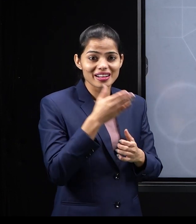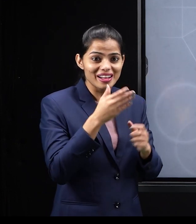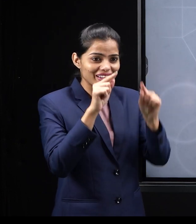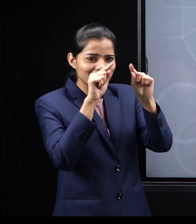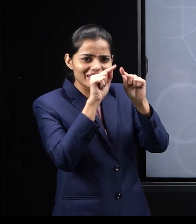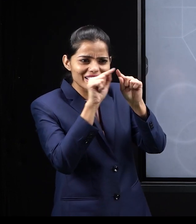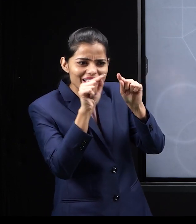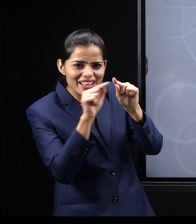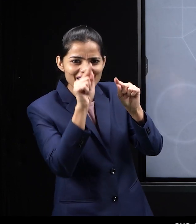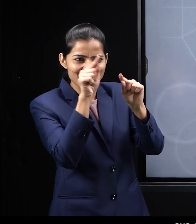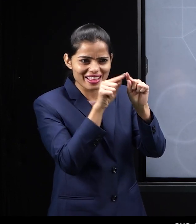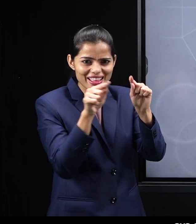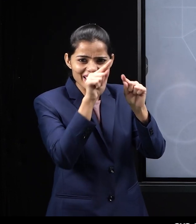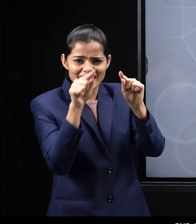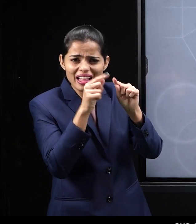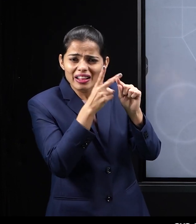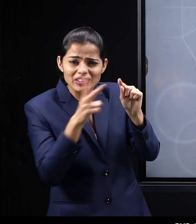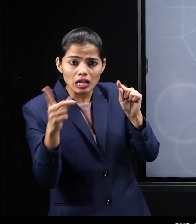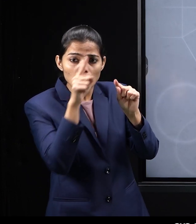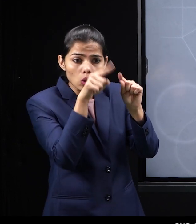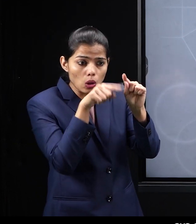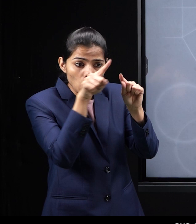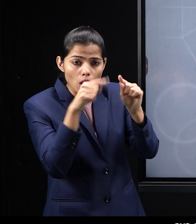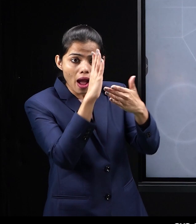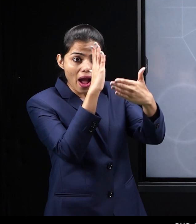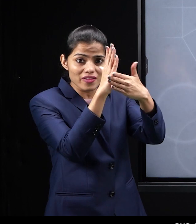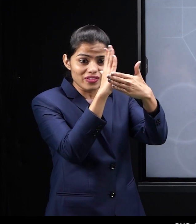It is symmetrical and has three lines of symmetry.